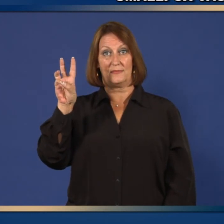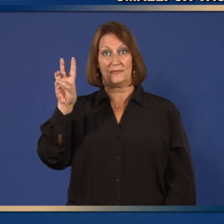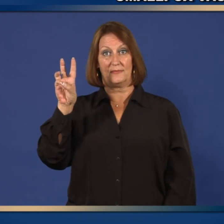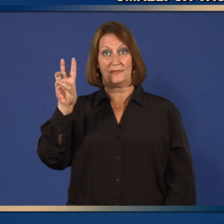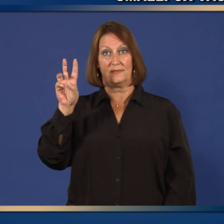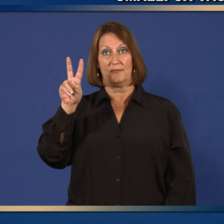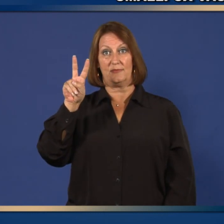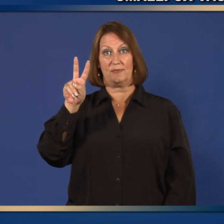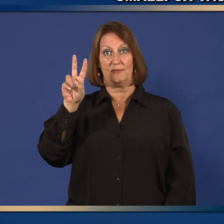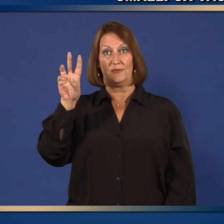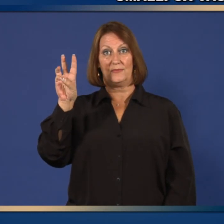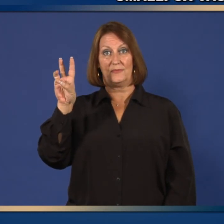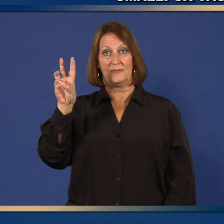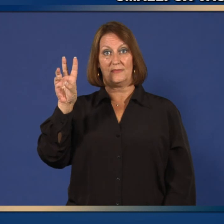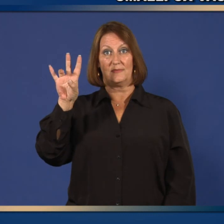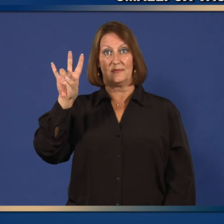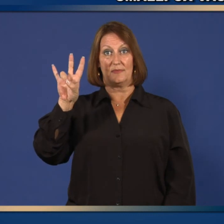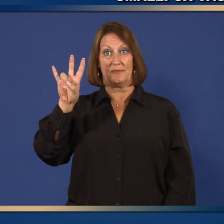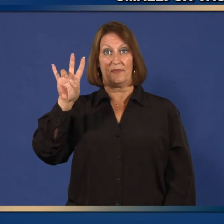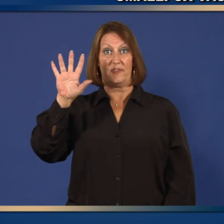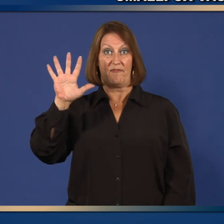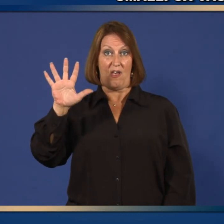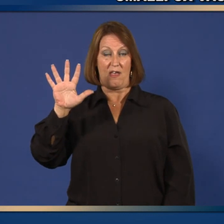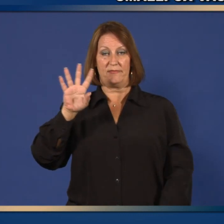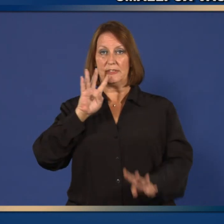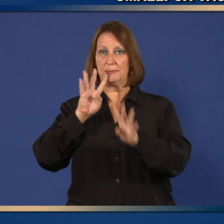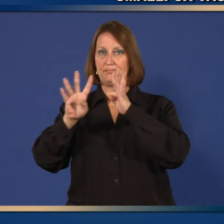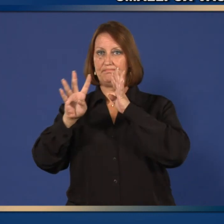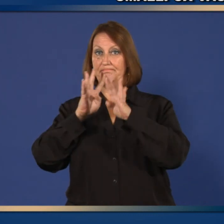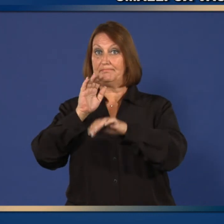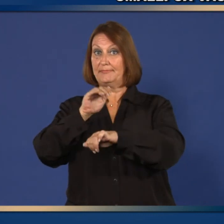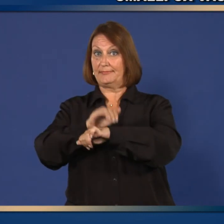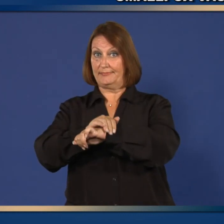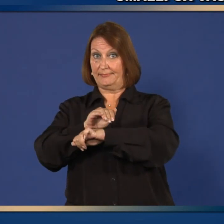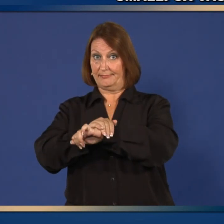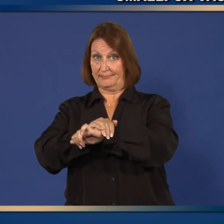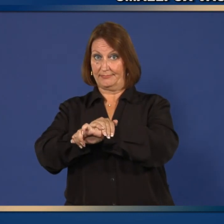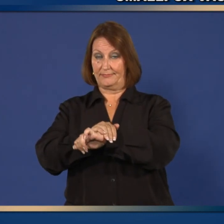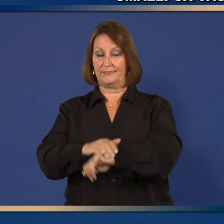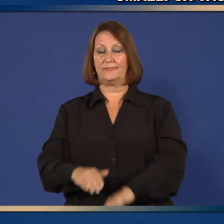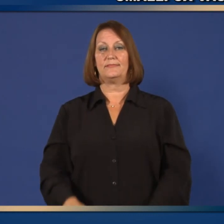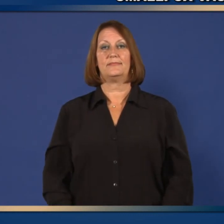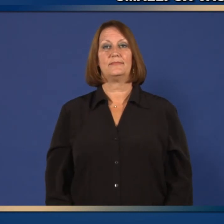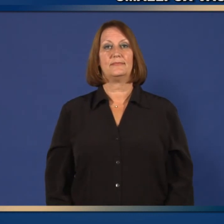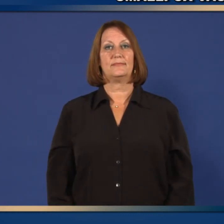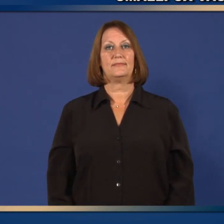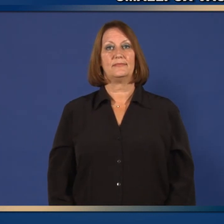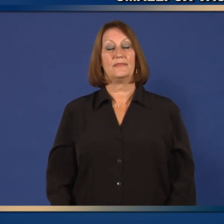1-888-246-2675 for English,